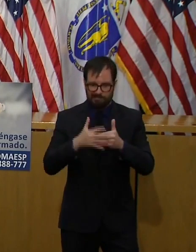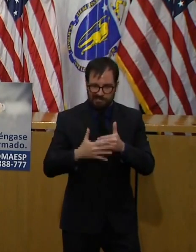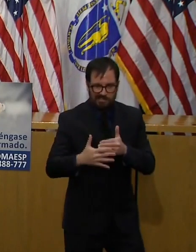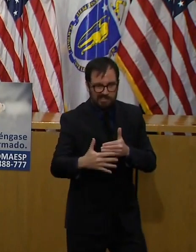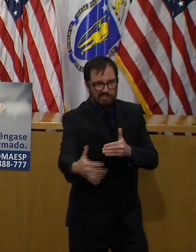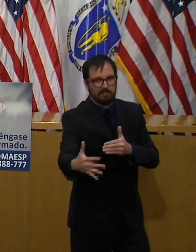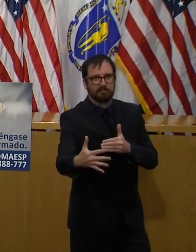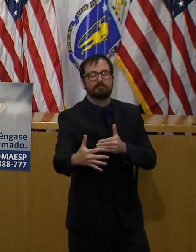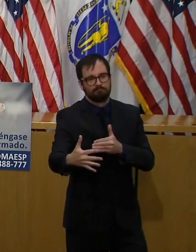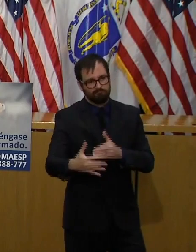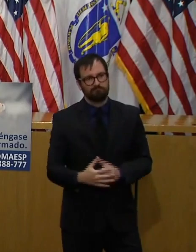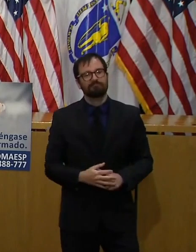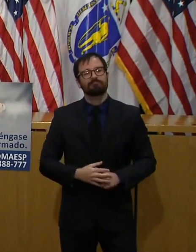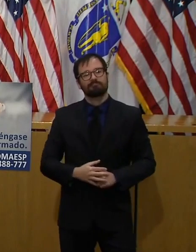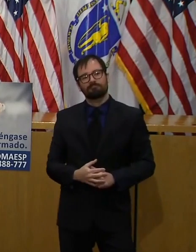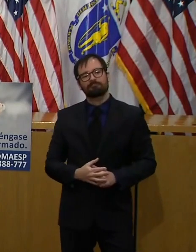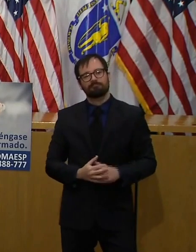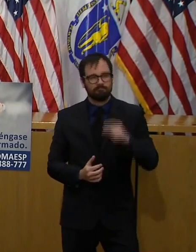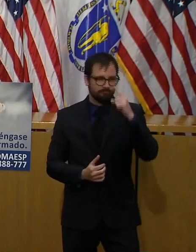distribution is available at